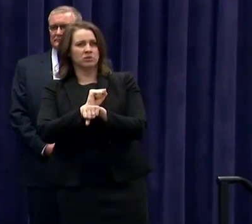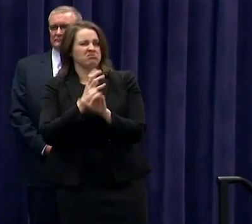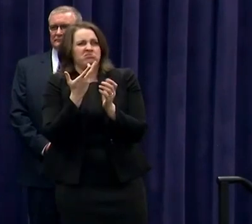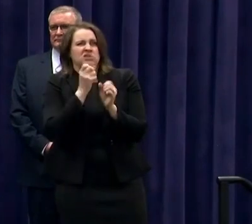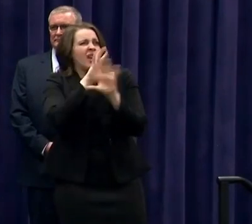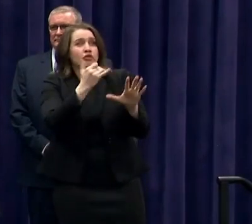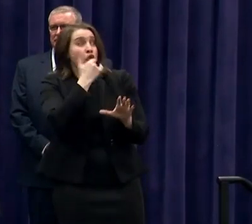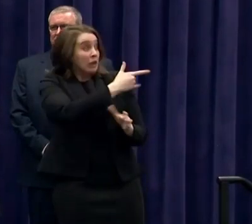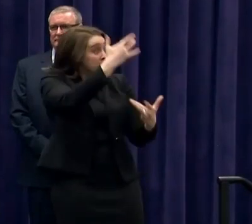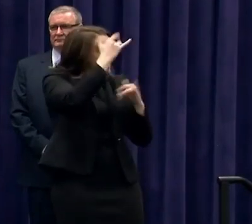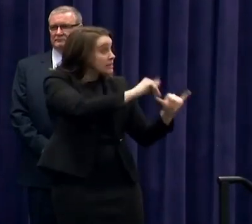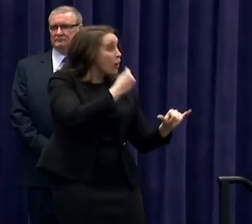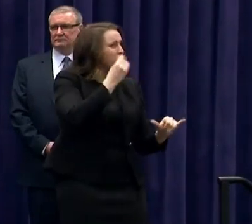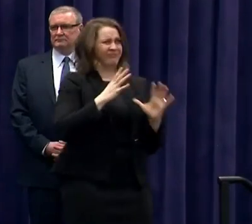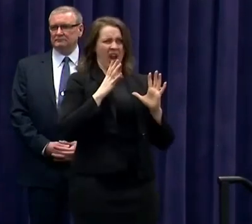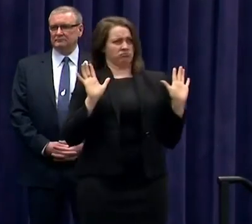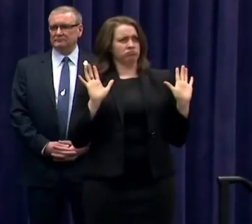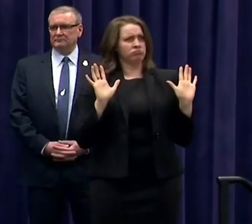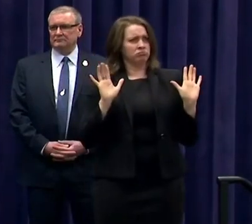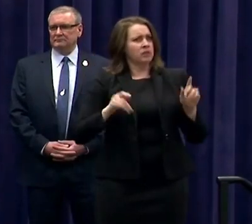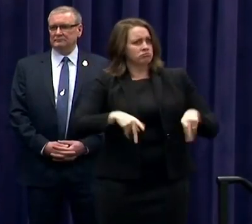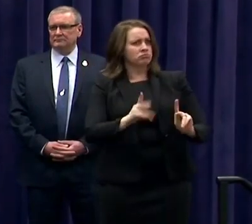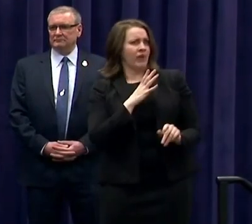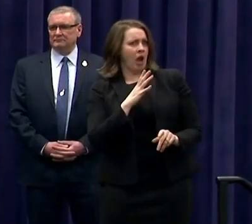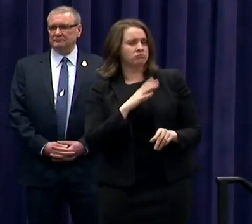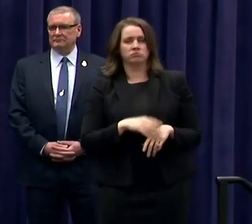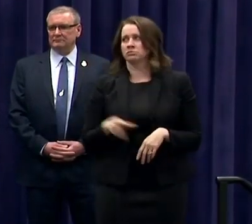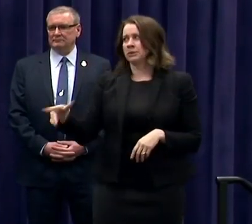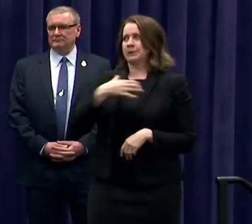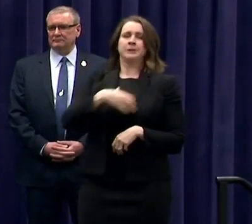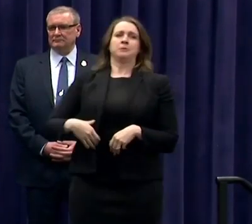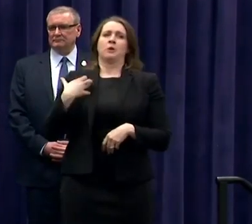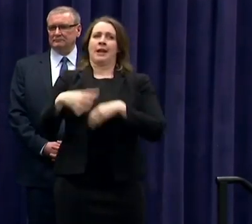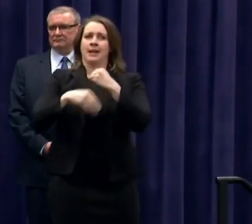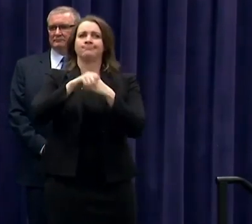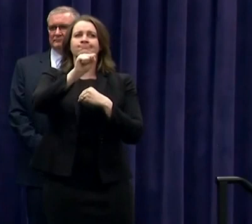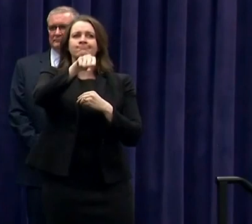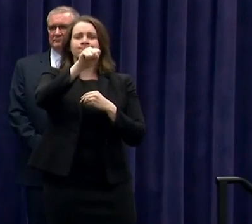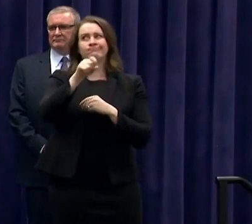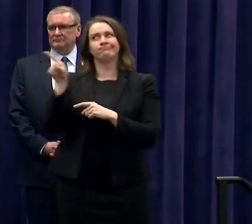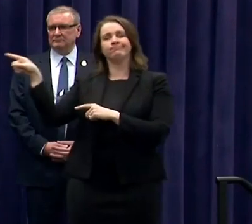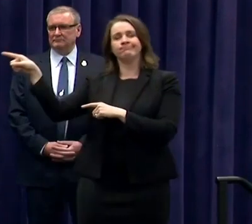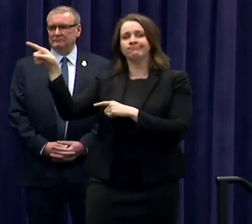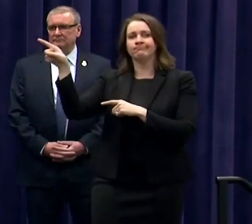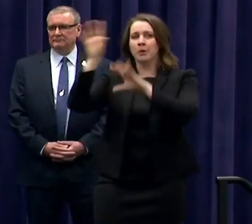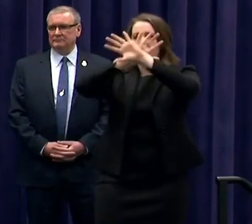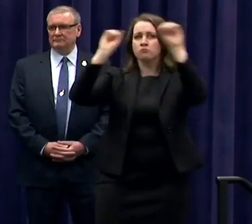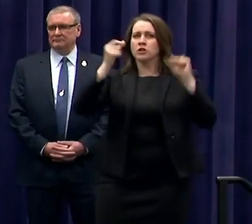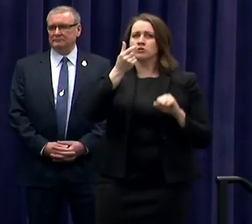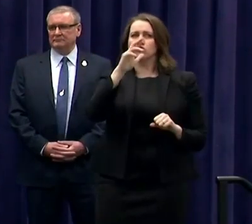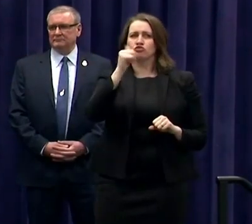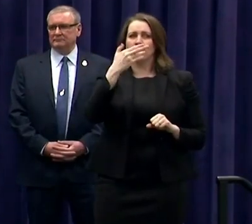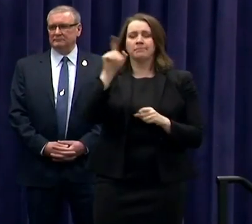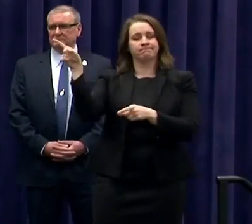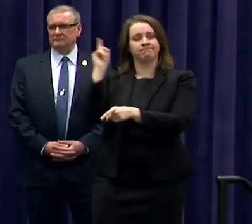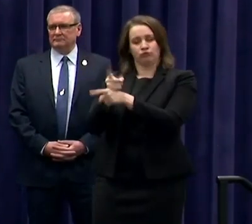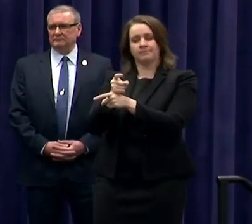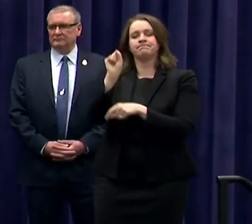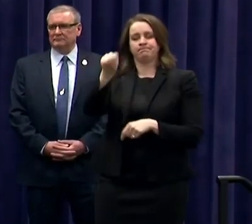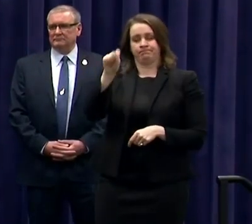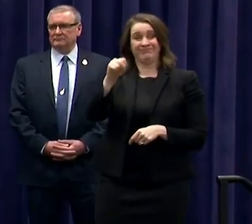with. And I want to underscore that. I think President Graham is 100% right. We've been saying from the beginning of this virus, if